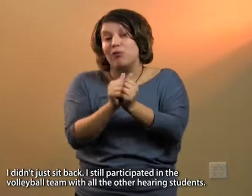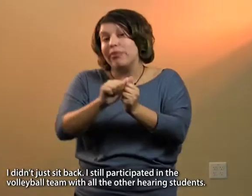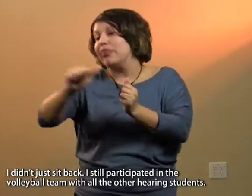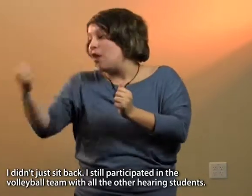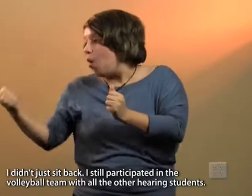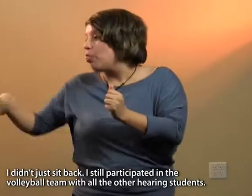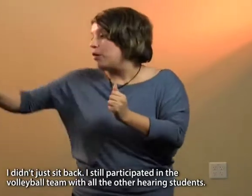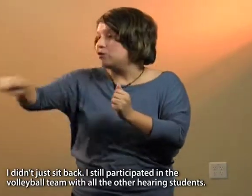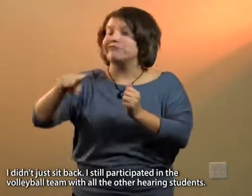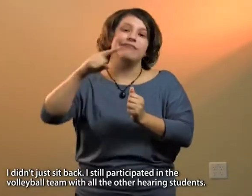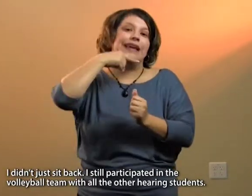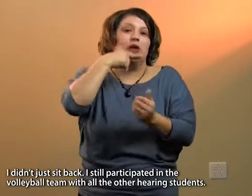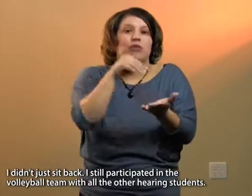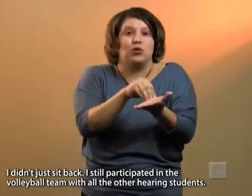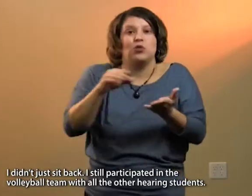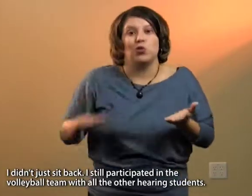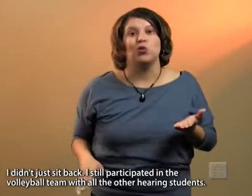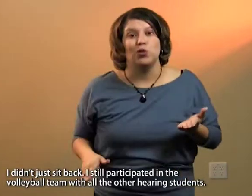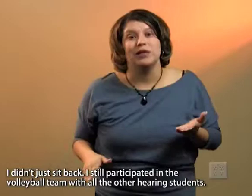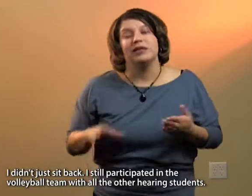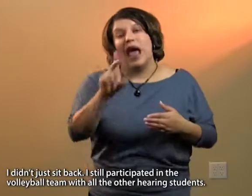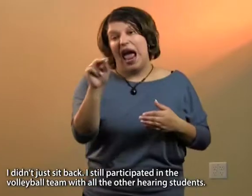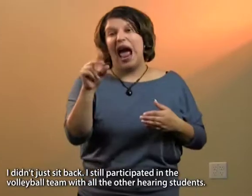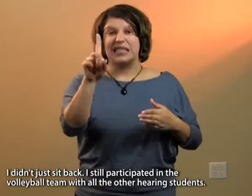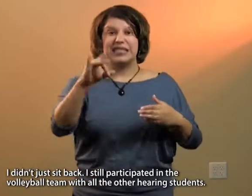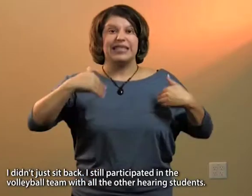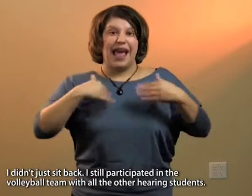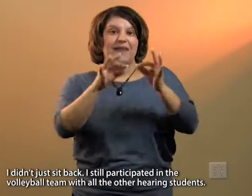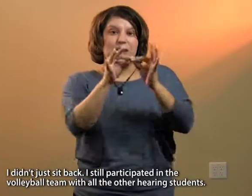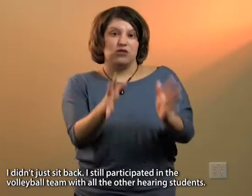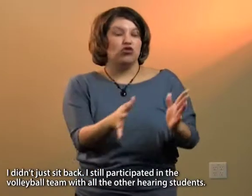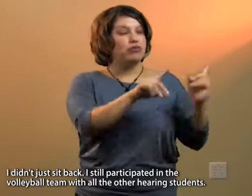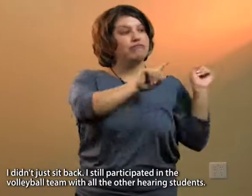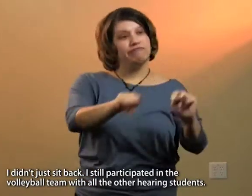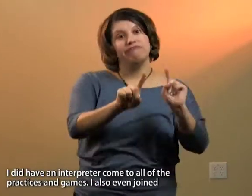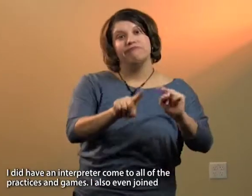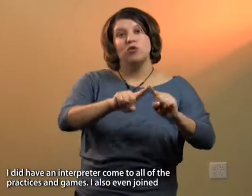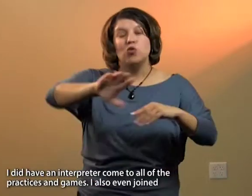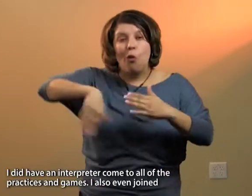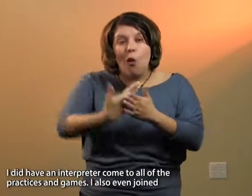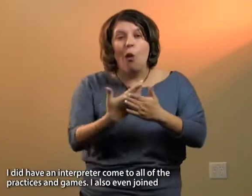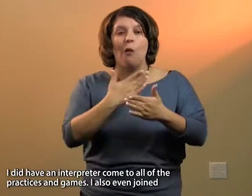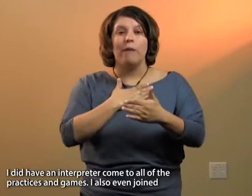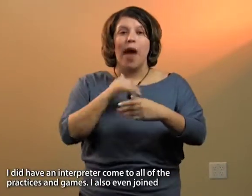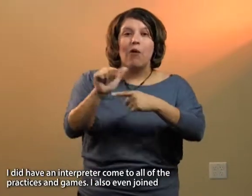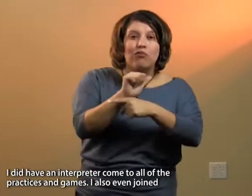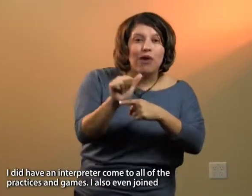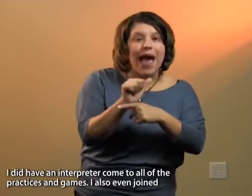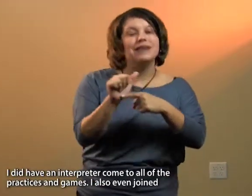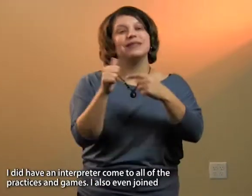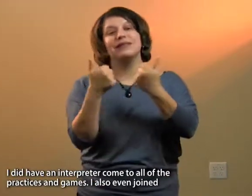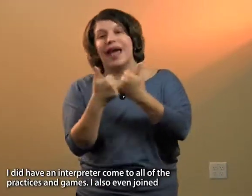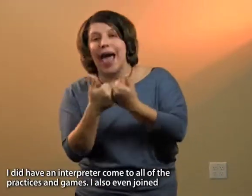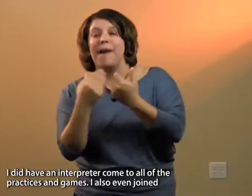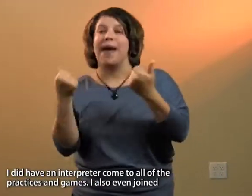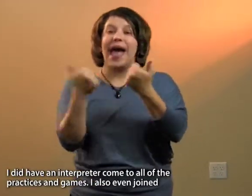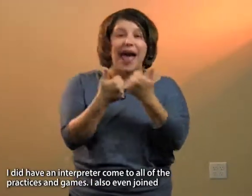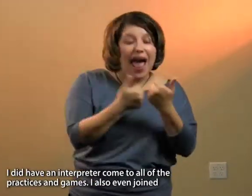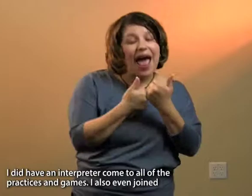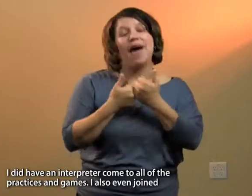volleyball team With all the other hearing students I did have an interpreter Come to all of the practices And